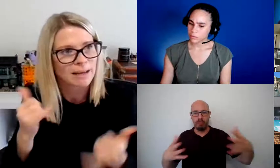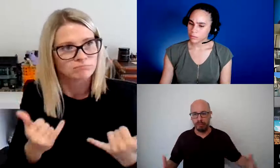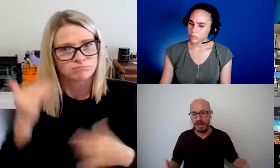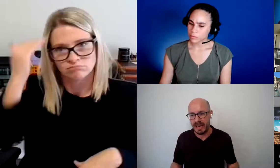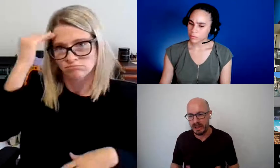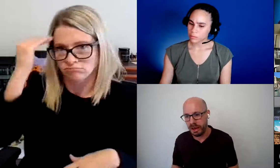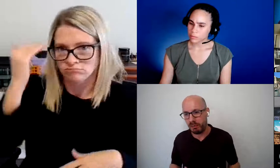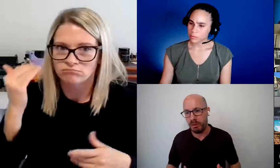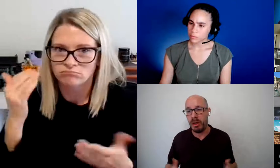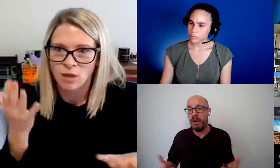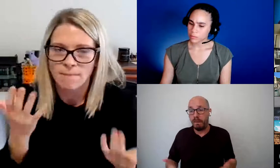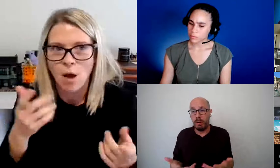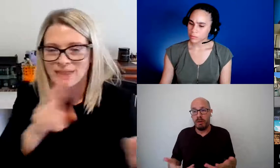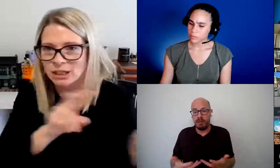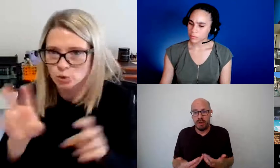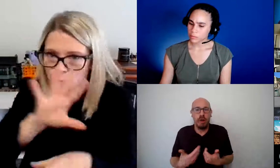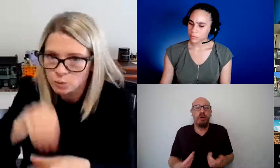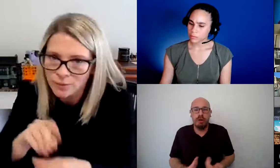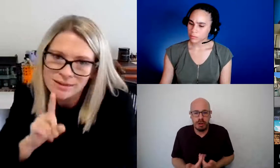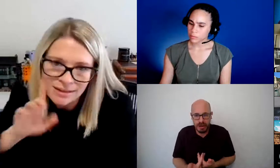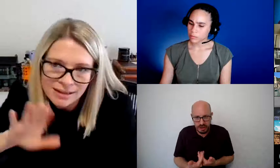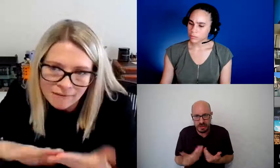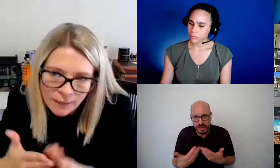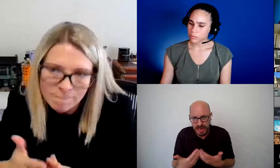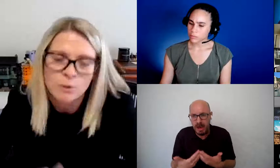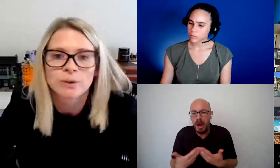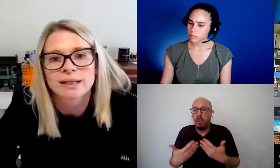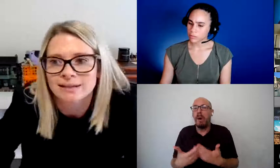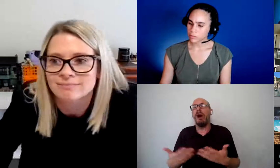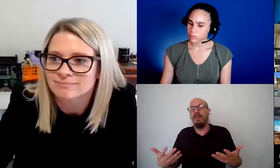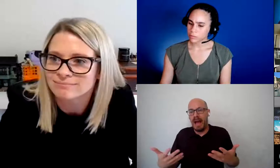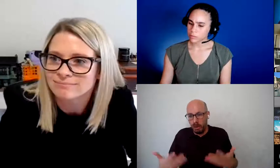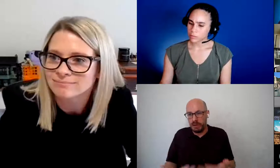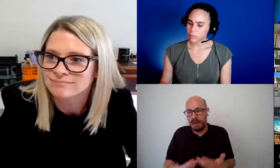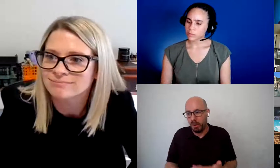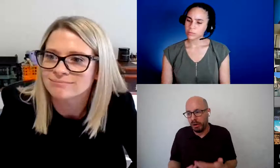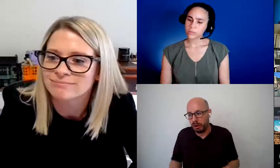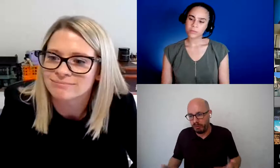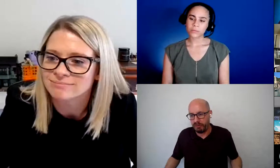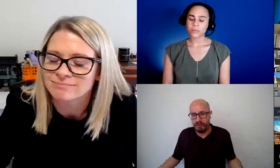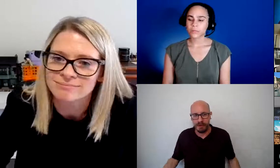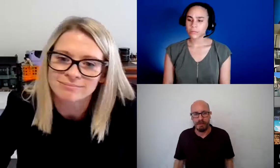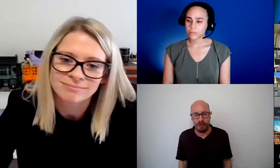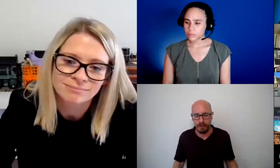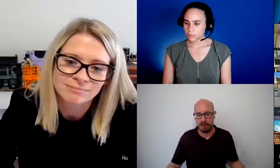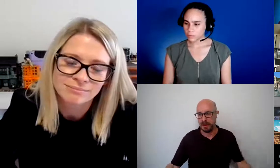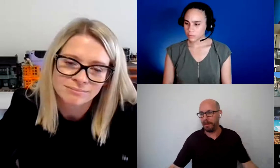and social media in general for the younger generation to be aware of how to be more inclusive of the deaf population.